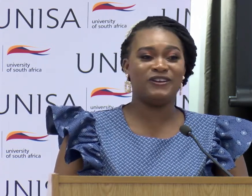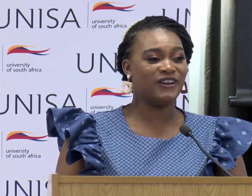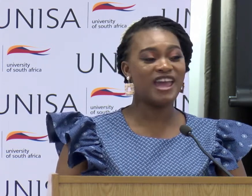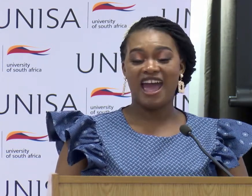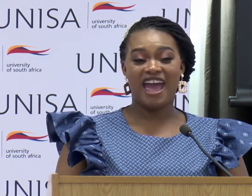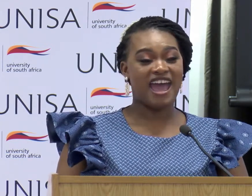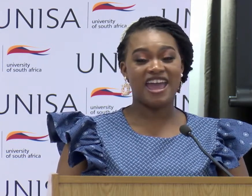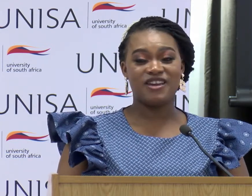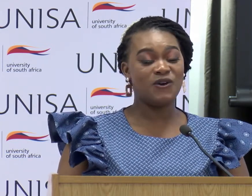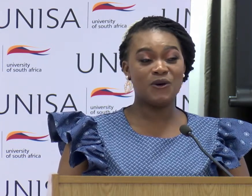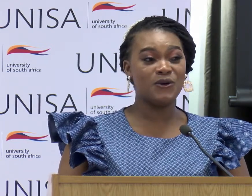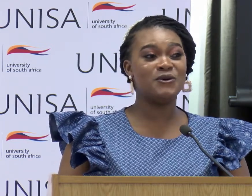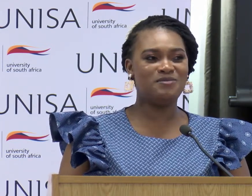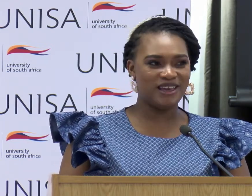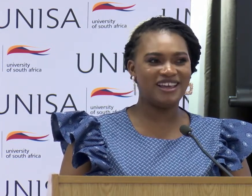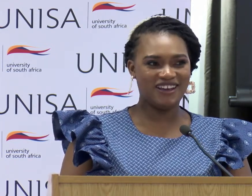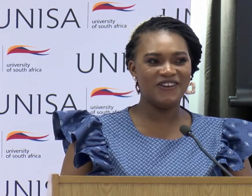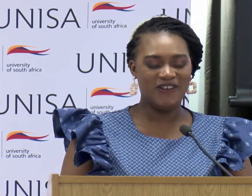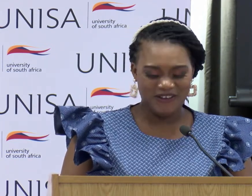know,